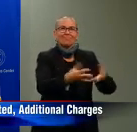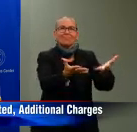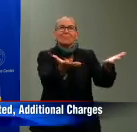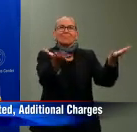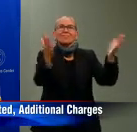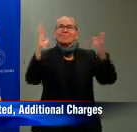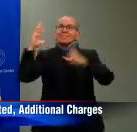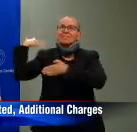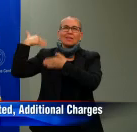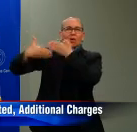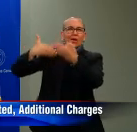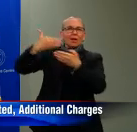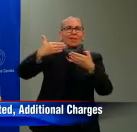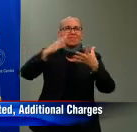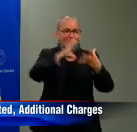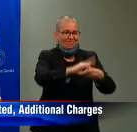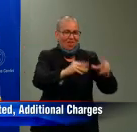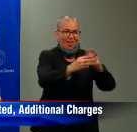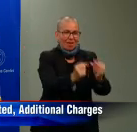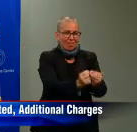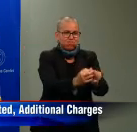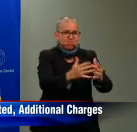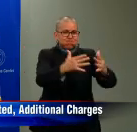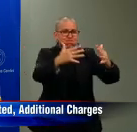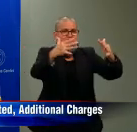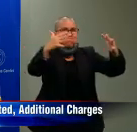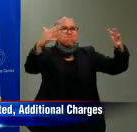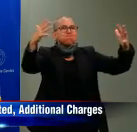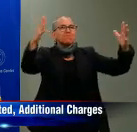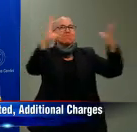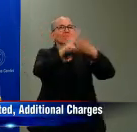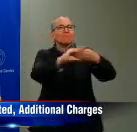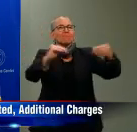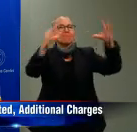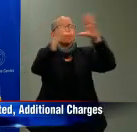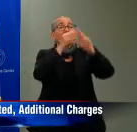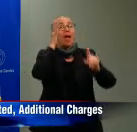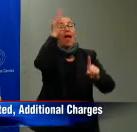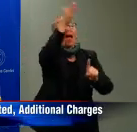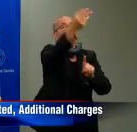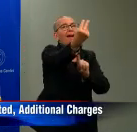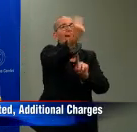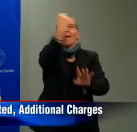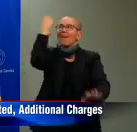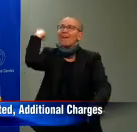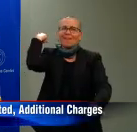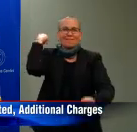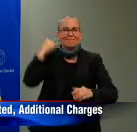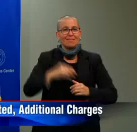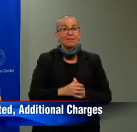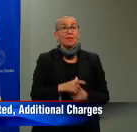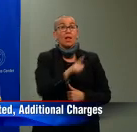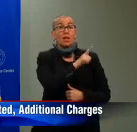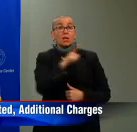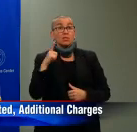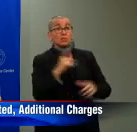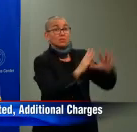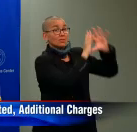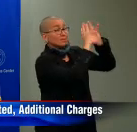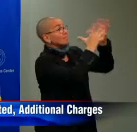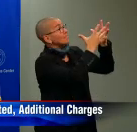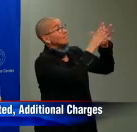But we're going to come back into special session next week. And for those of you who have fought this issue, pick your